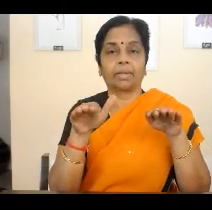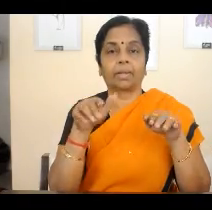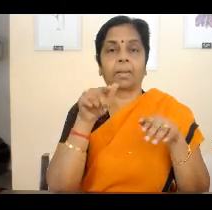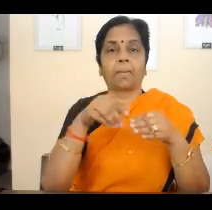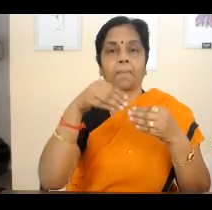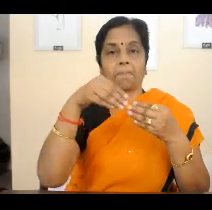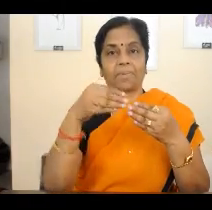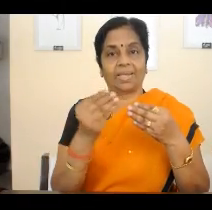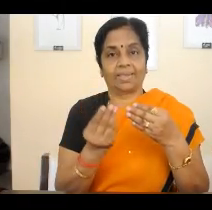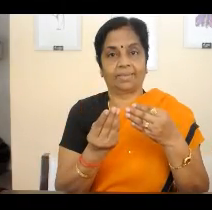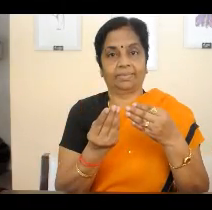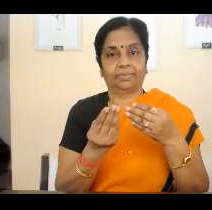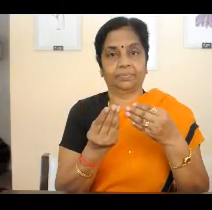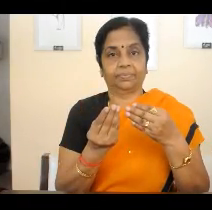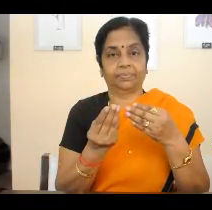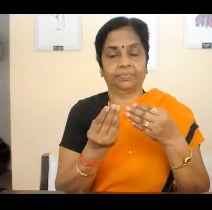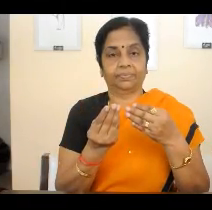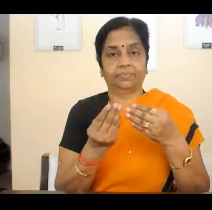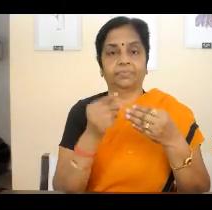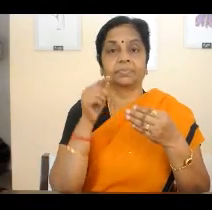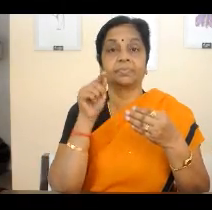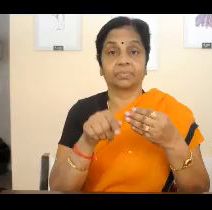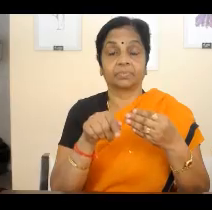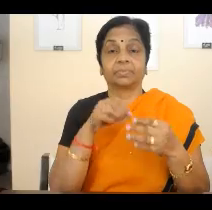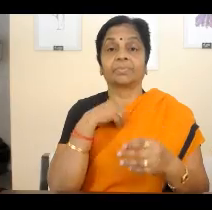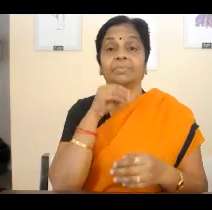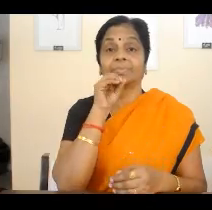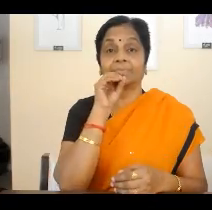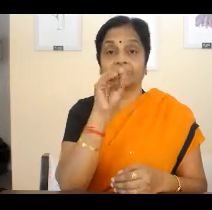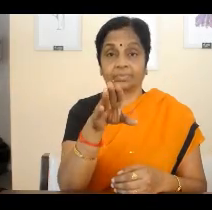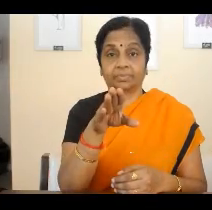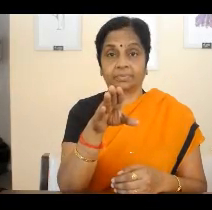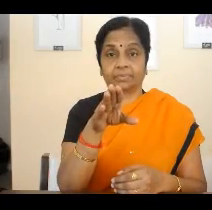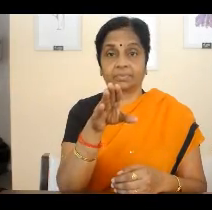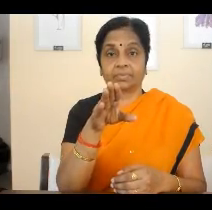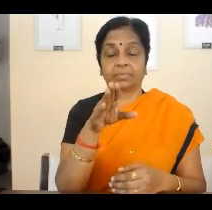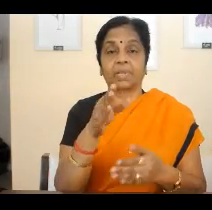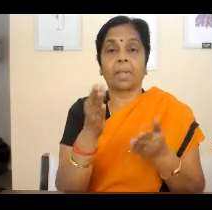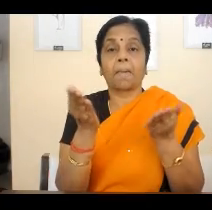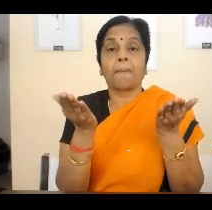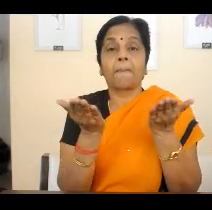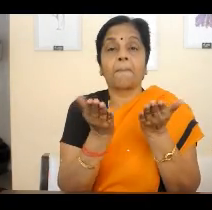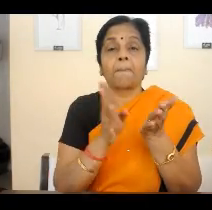bill, and instead it should be to the maximum resources.